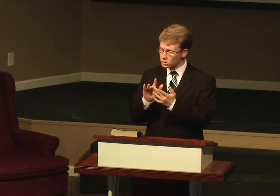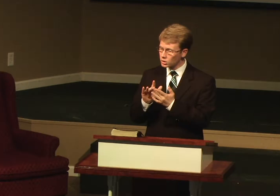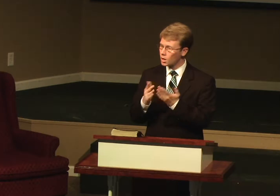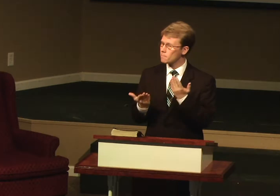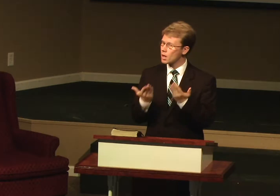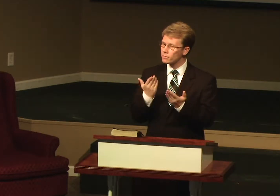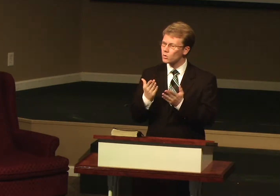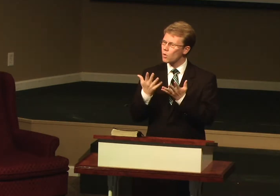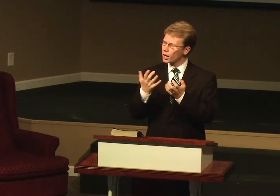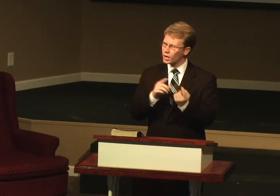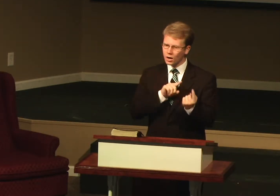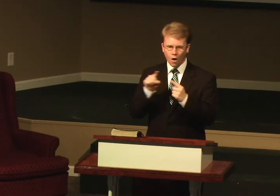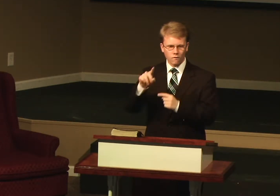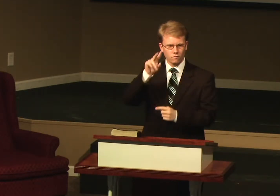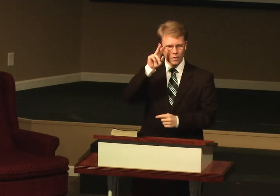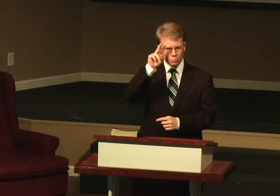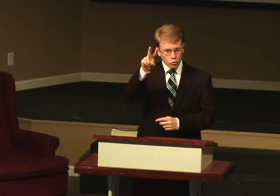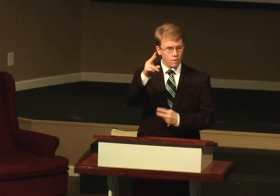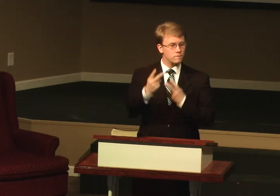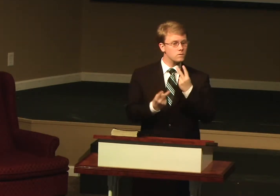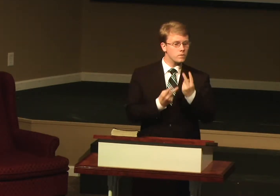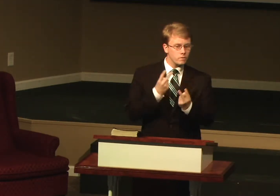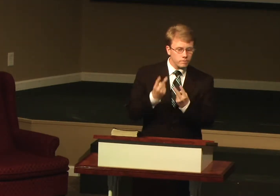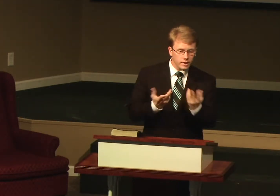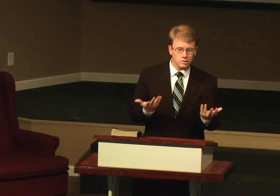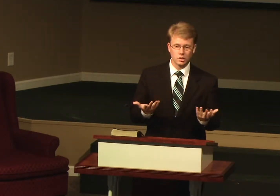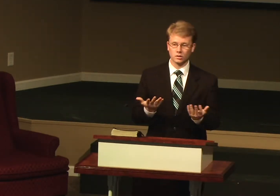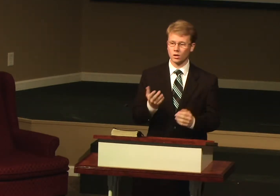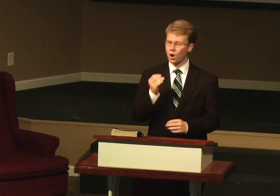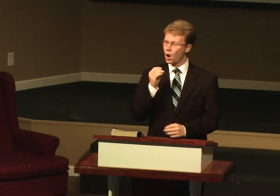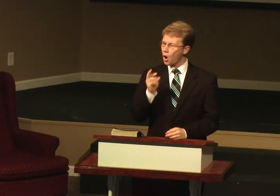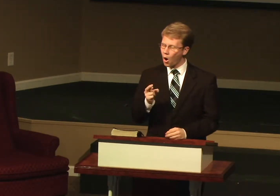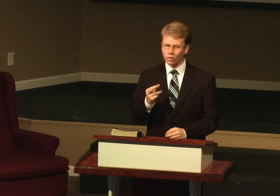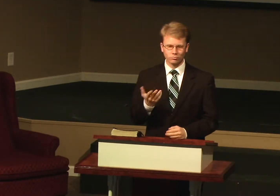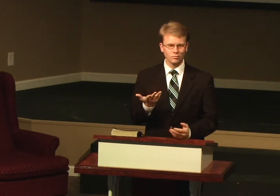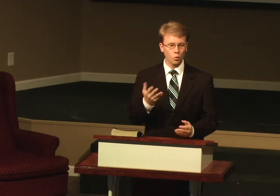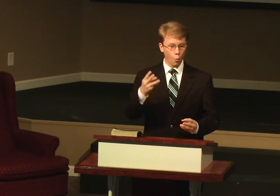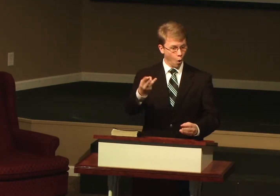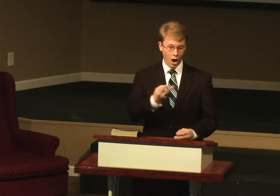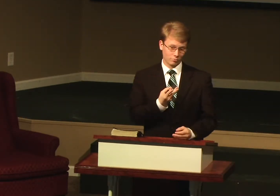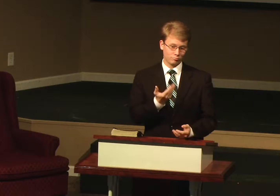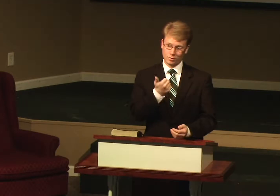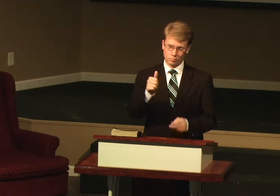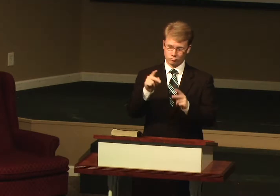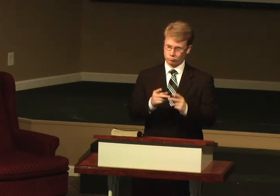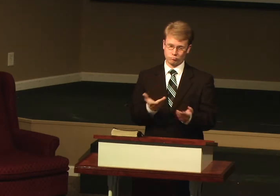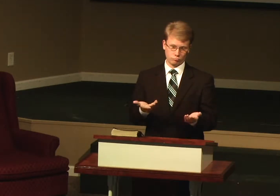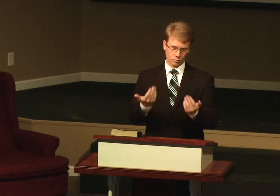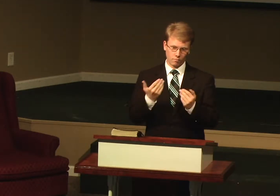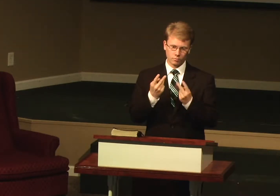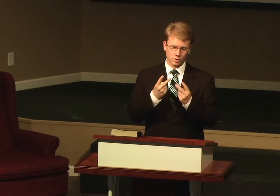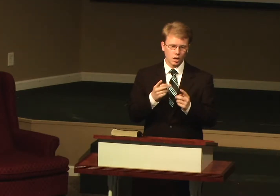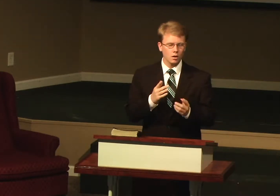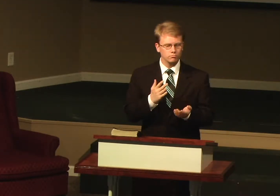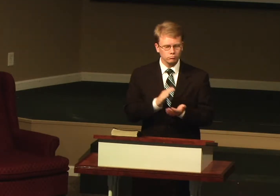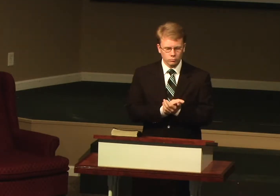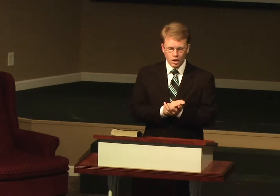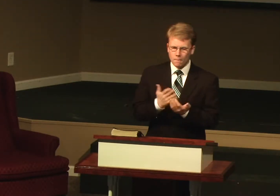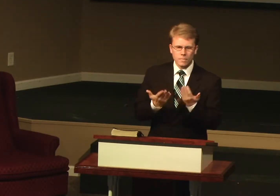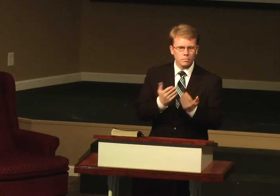And then if you need to contact me later on, or you're coming to Peru for a visit or whatever, of course you're